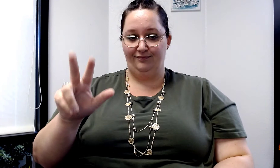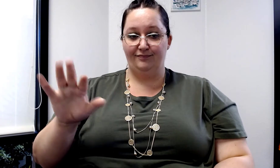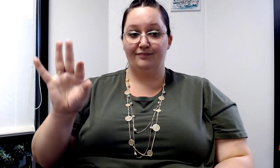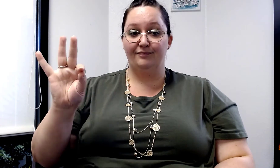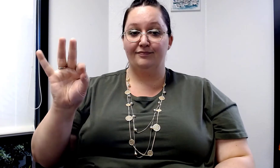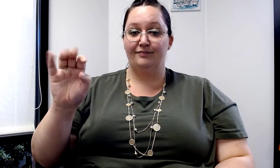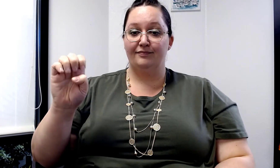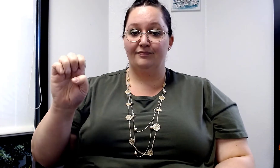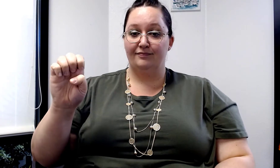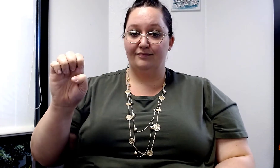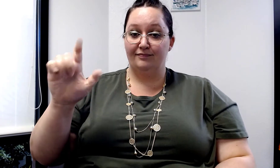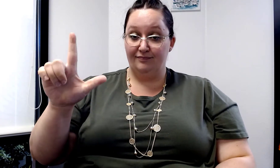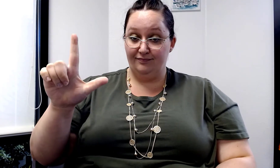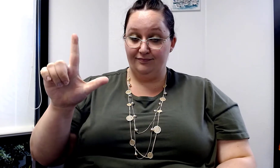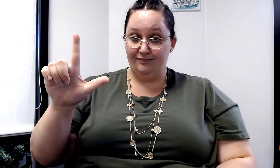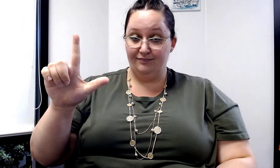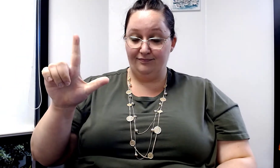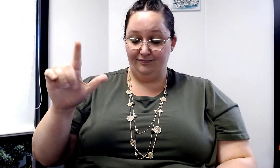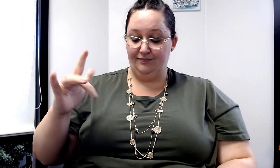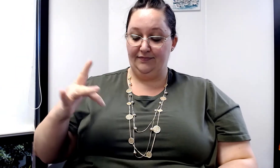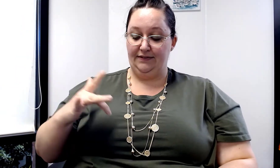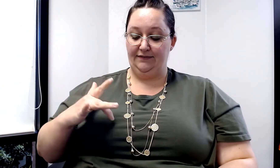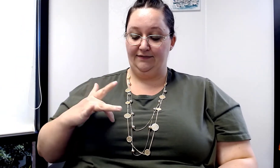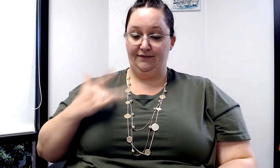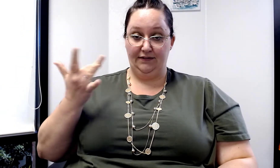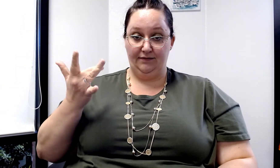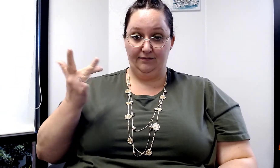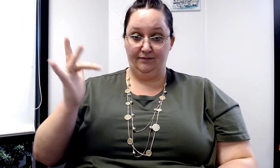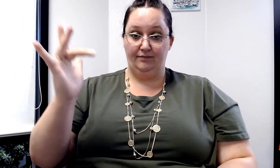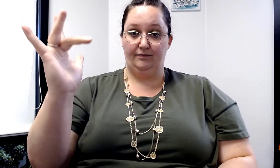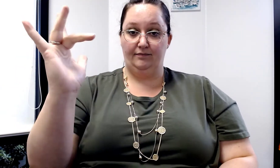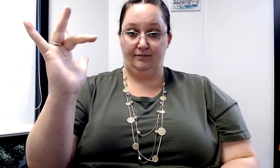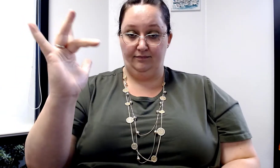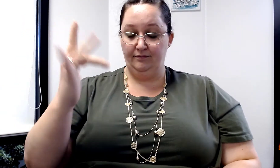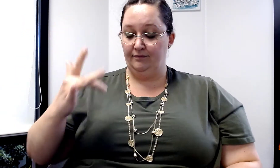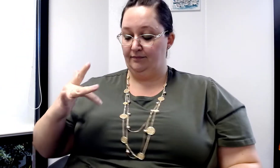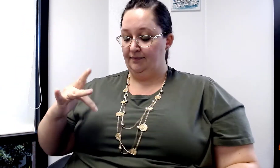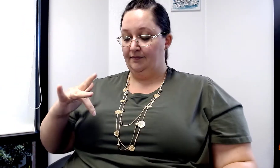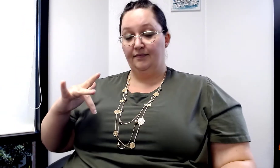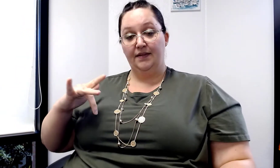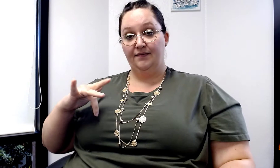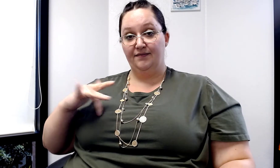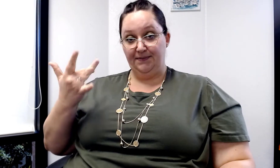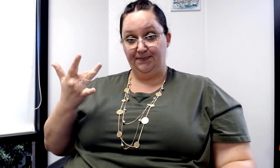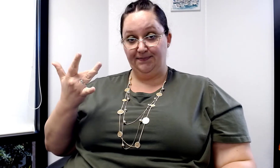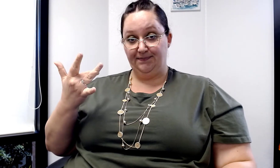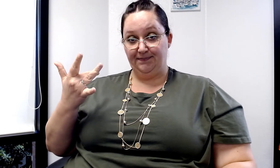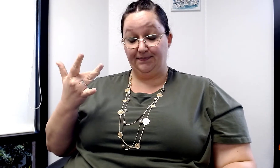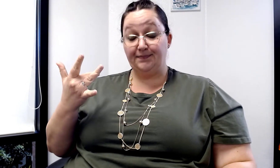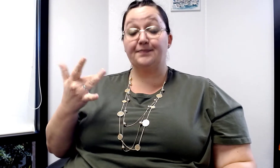Number 43, feel. Open 8 hand shape, brush up your chest once.